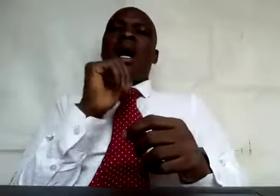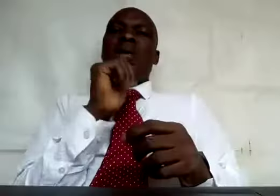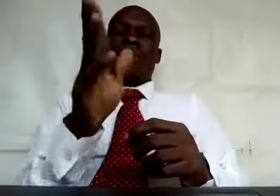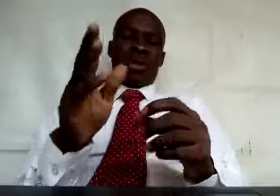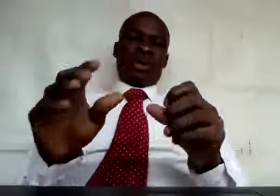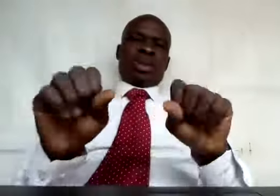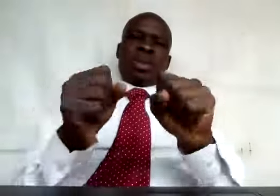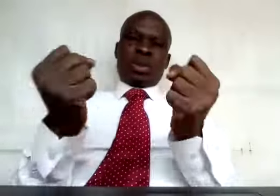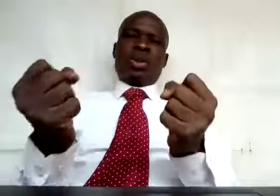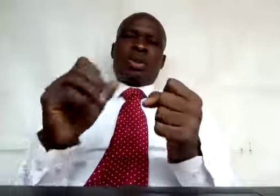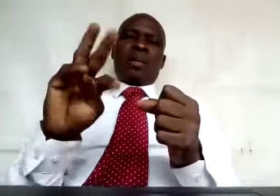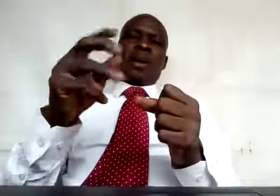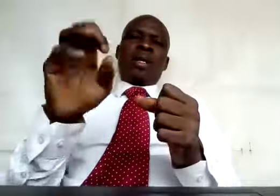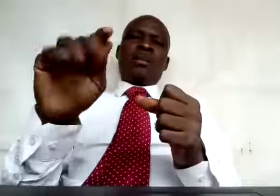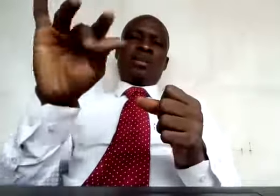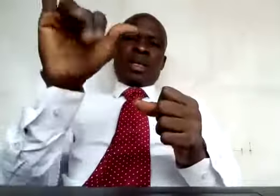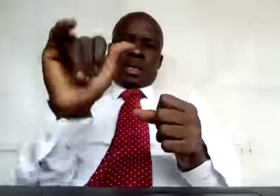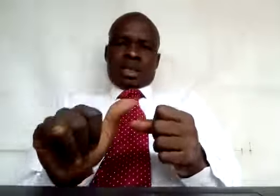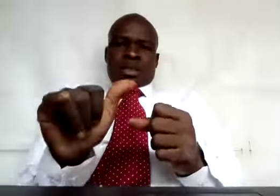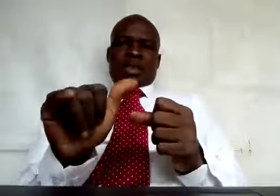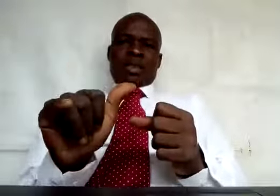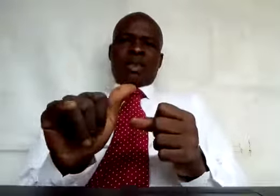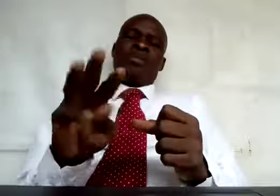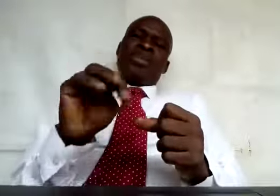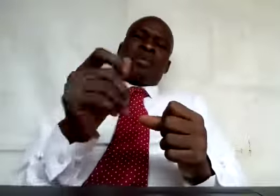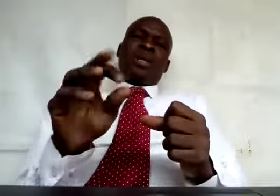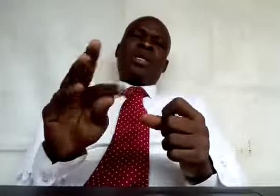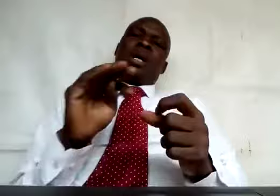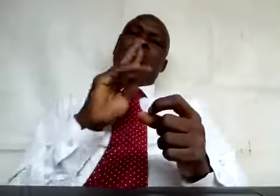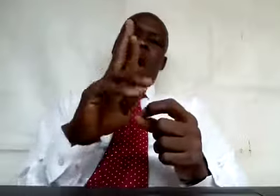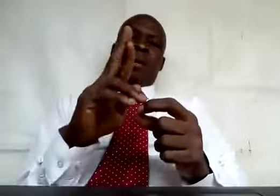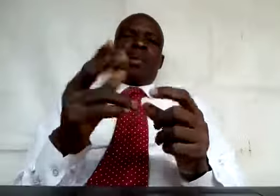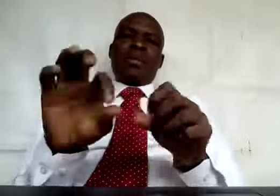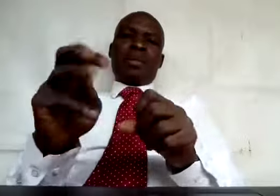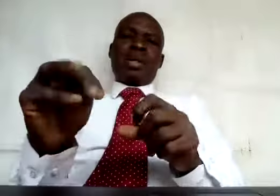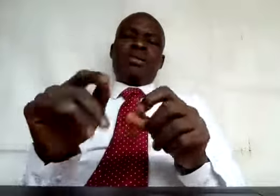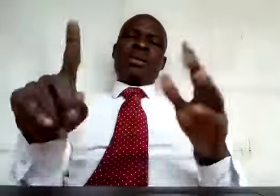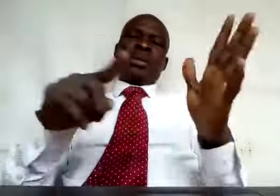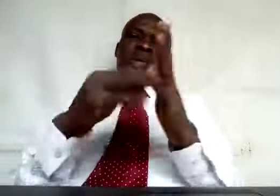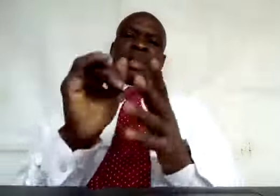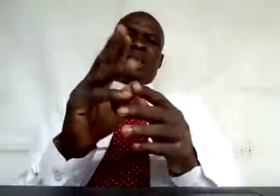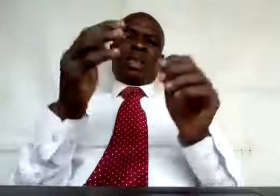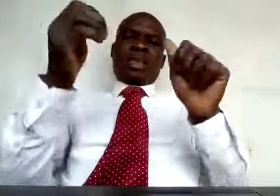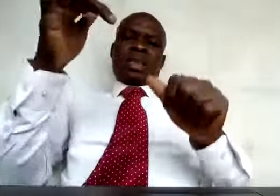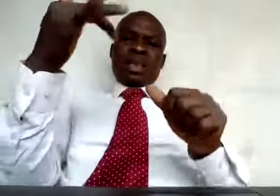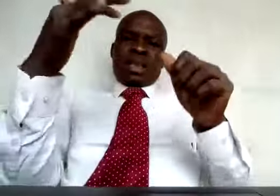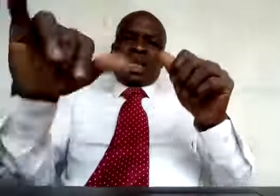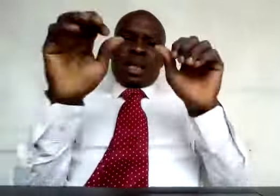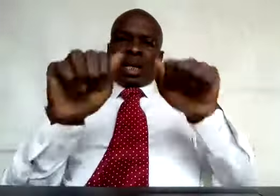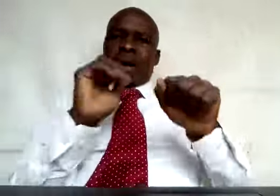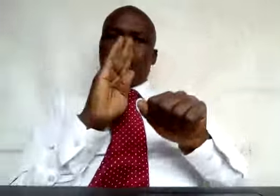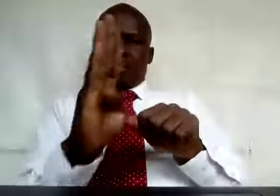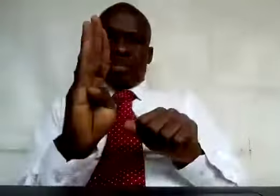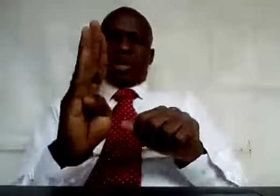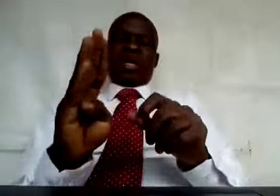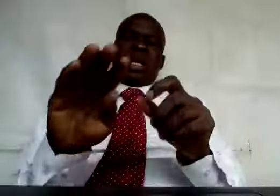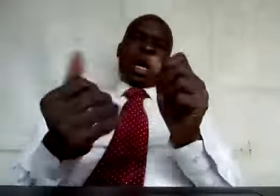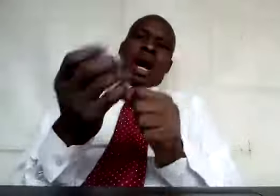Malleability. Metals are malleable, that is, they can be hammered or beaten into